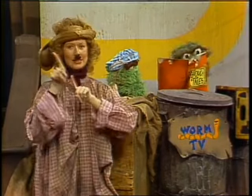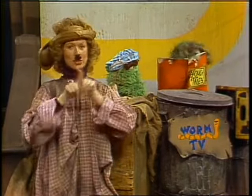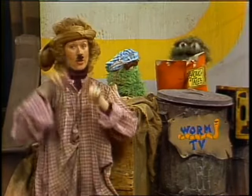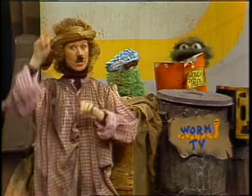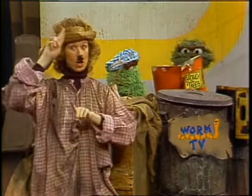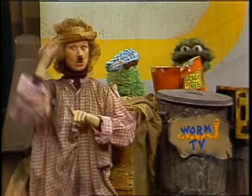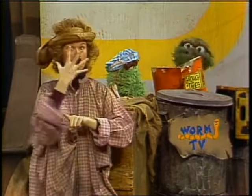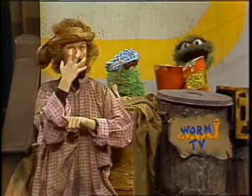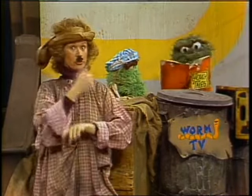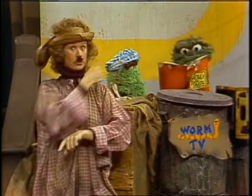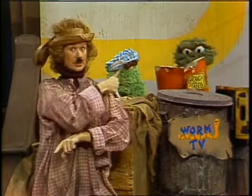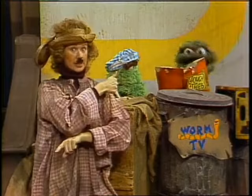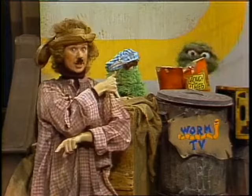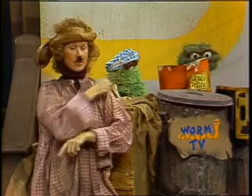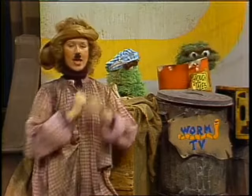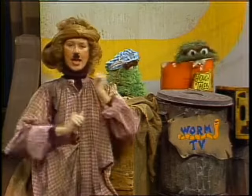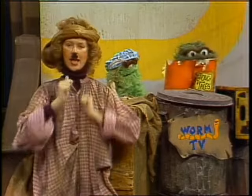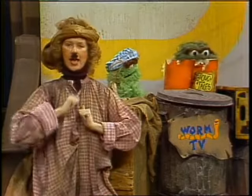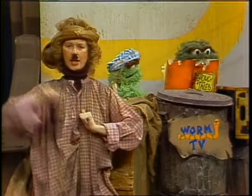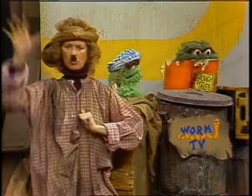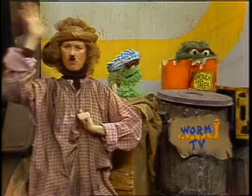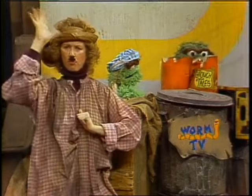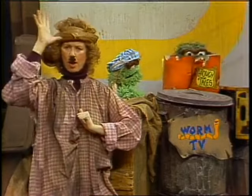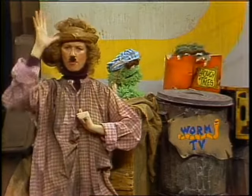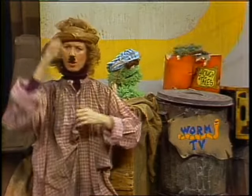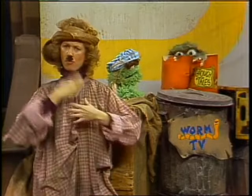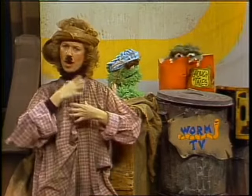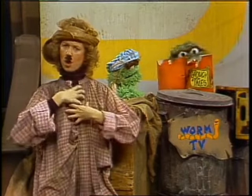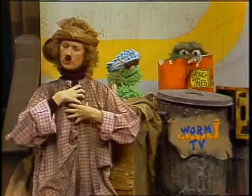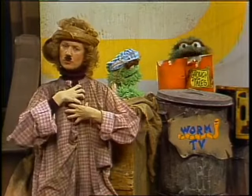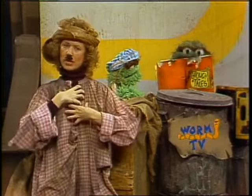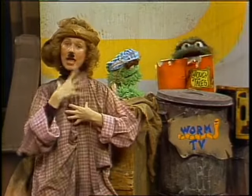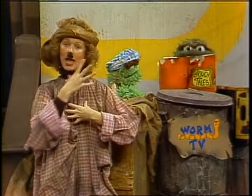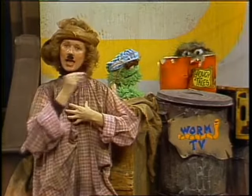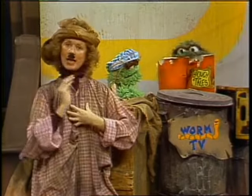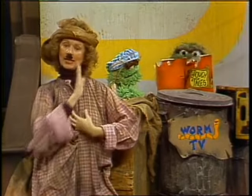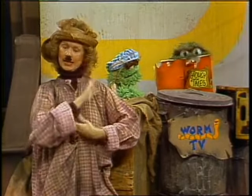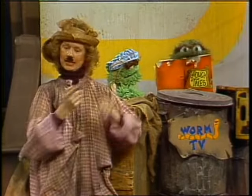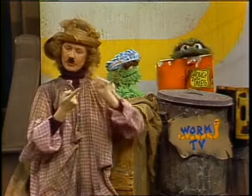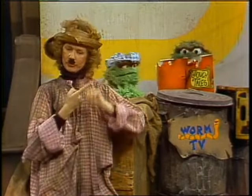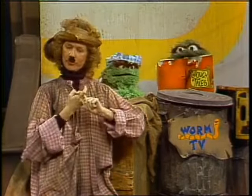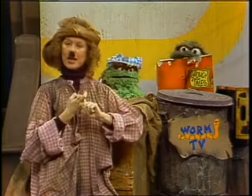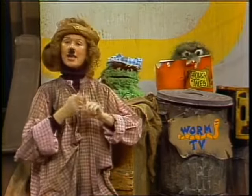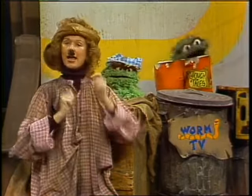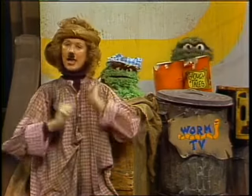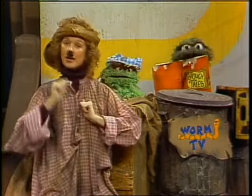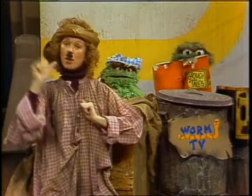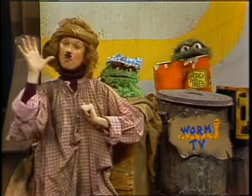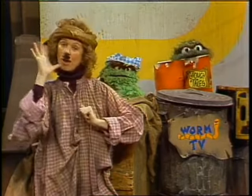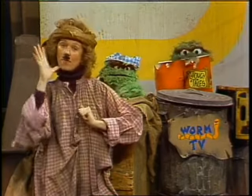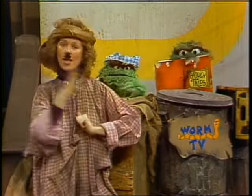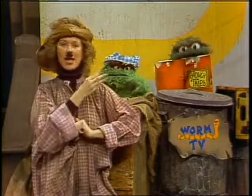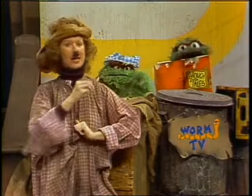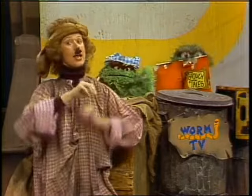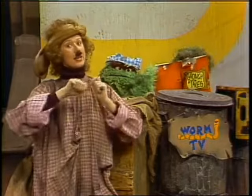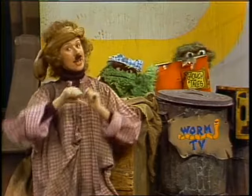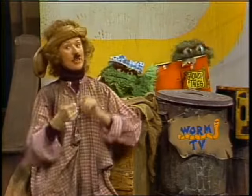Oski himself as Papa Grouch, little Grungetta as Mama Grouch, and Mona Monster as